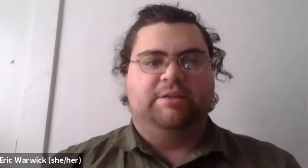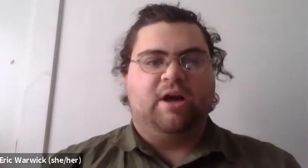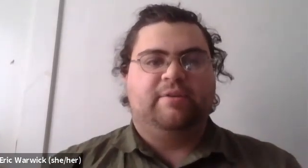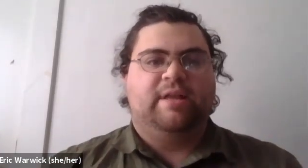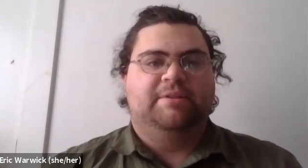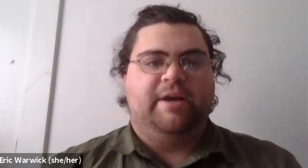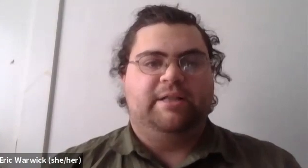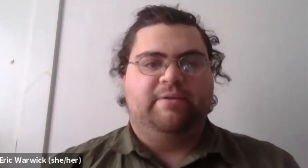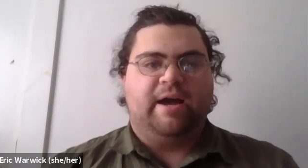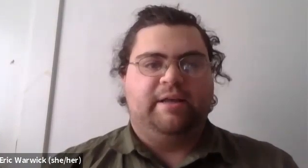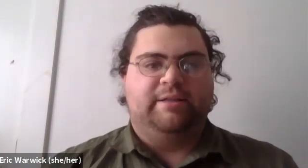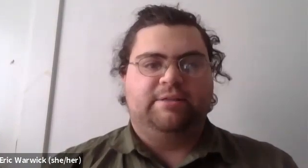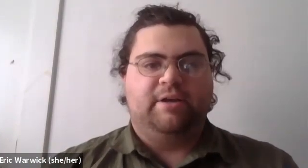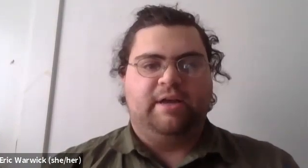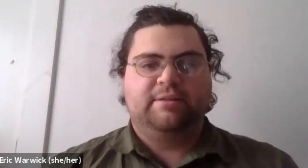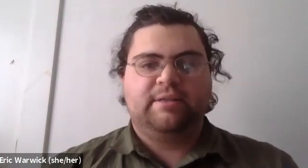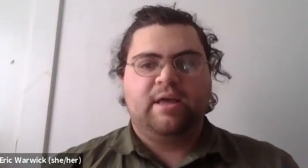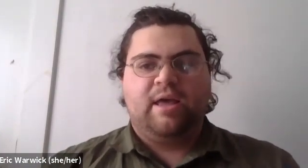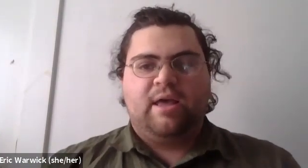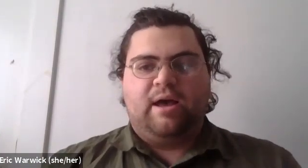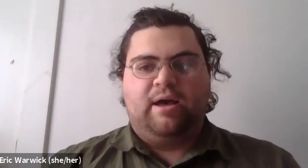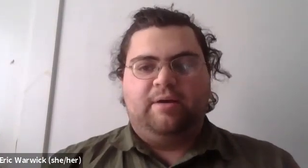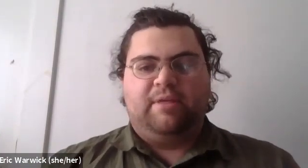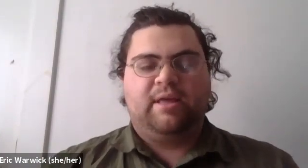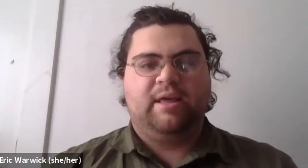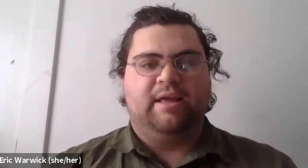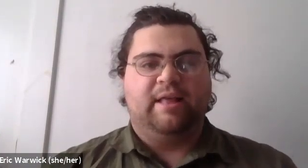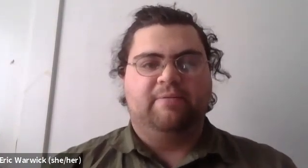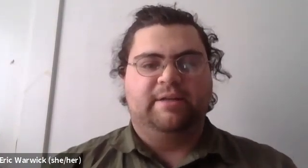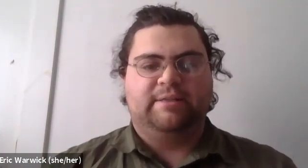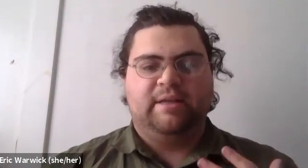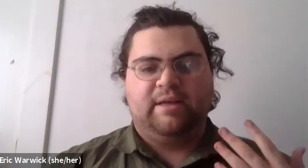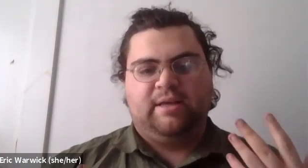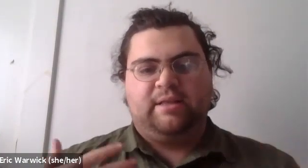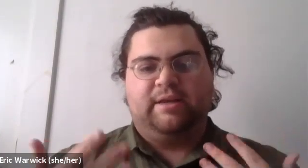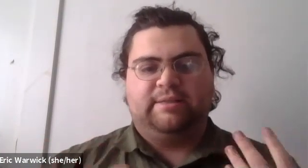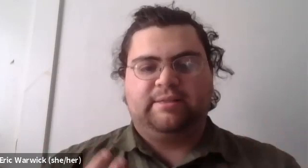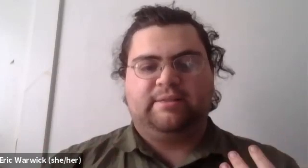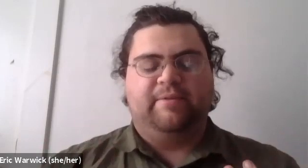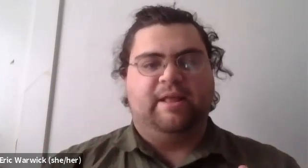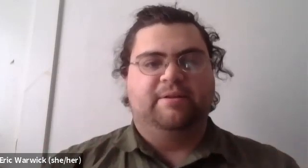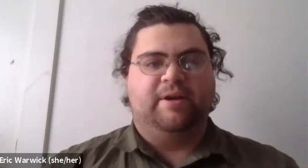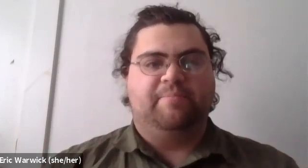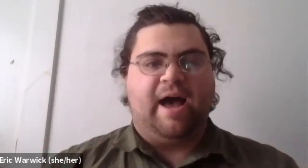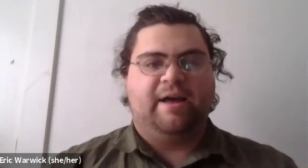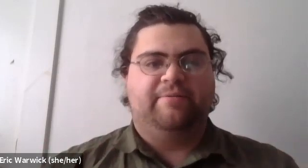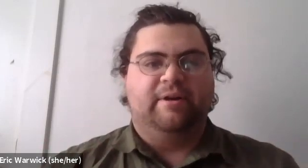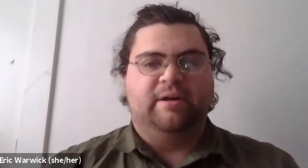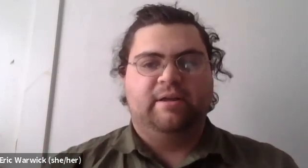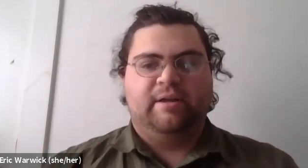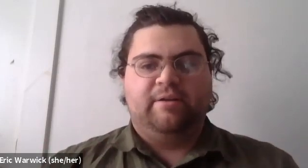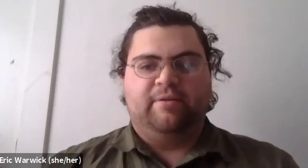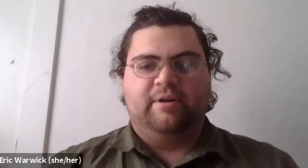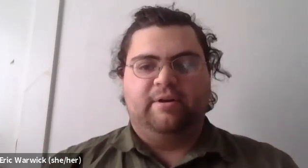those messages oftentimes very directly to students. And that was just something that was very bad